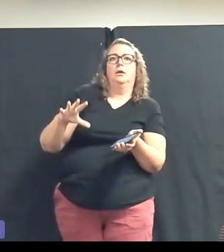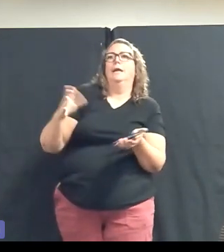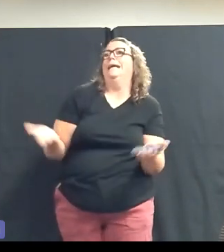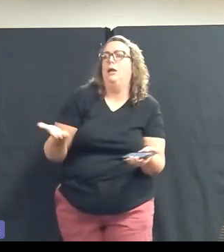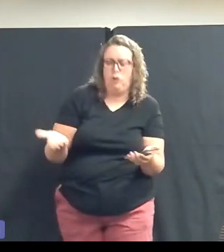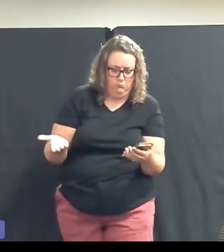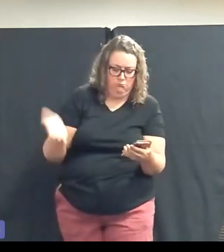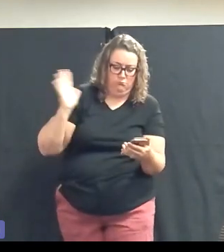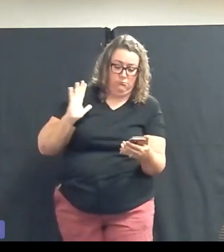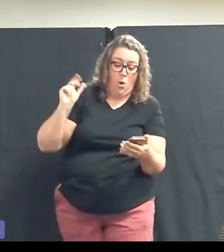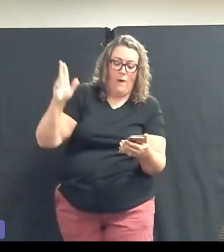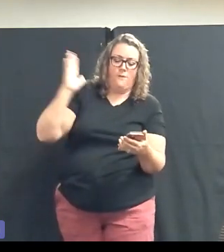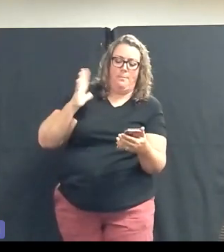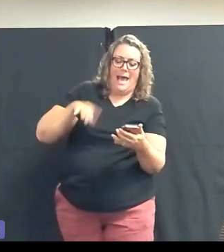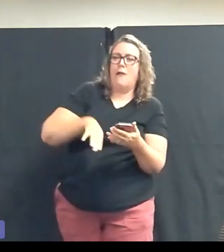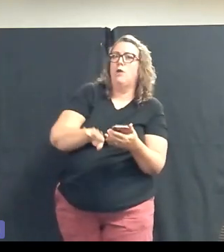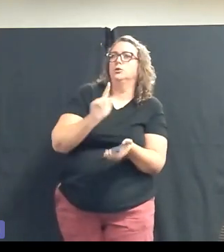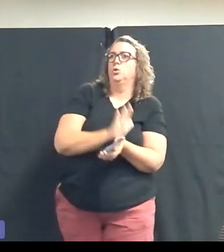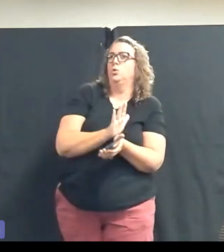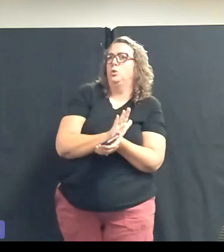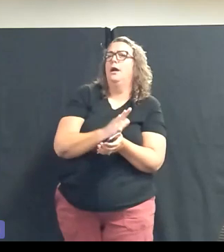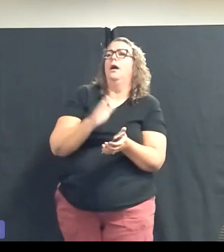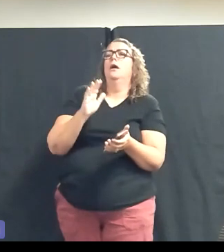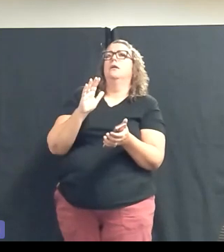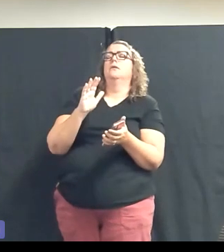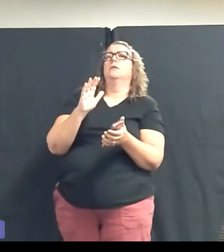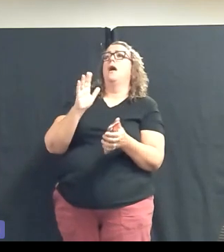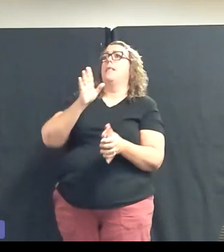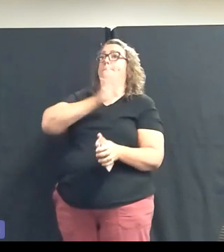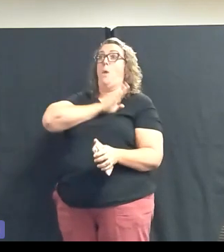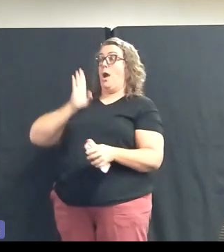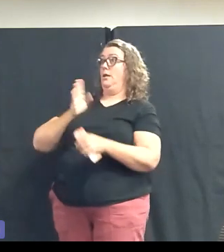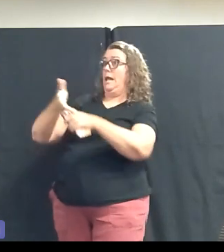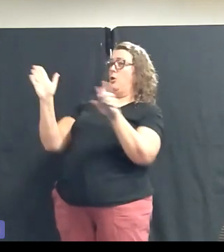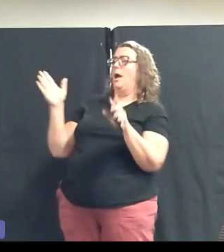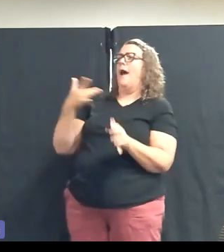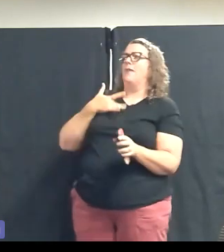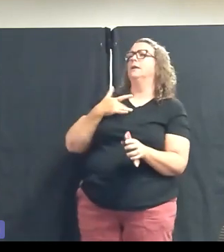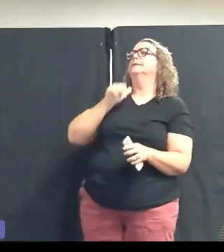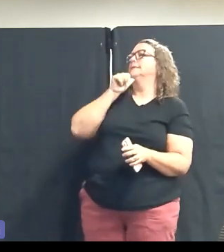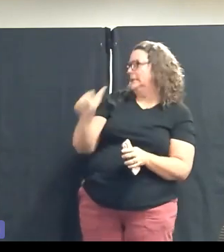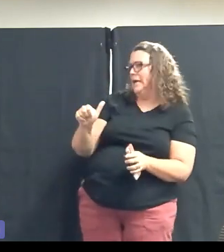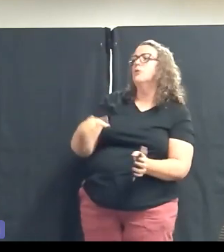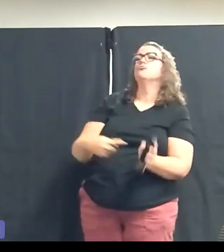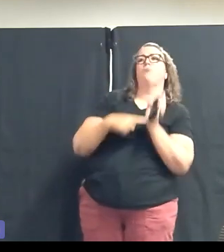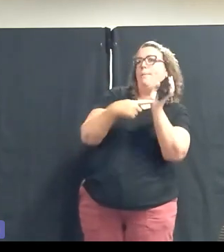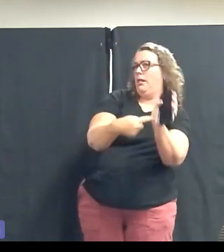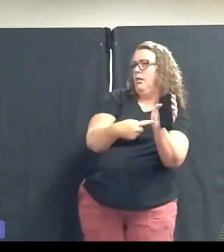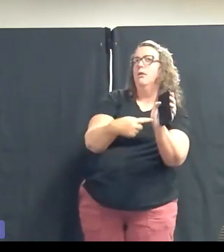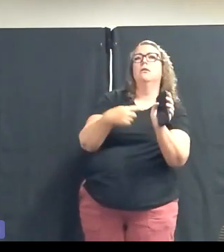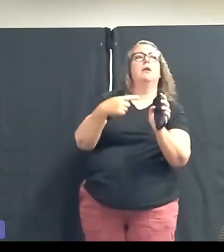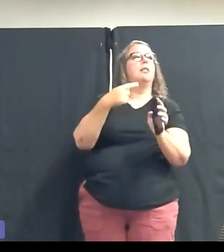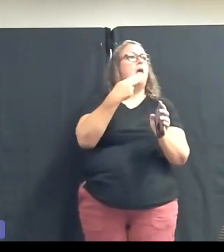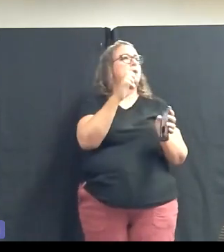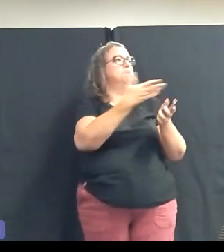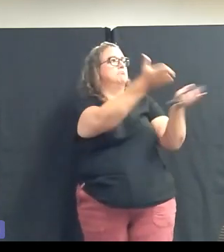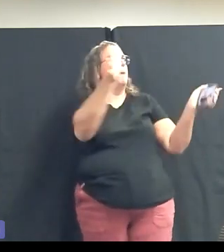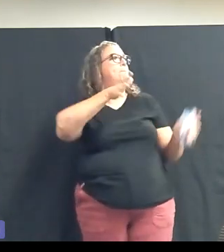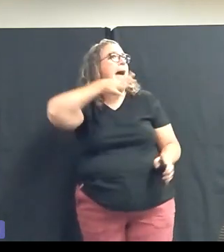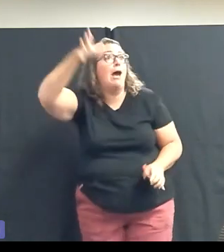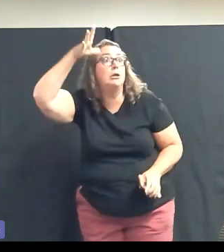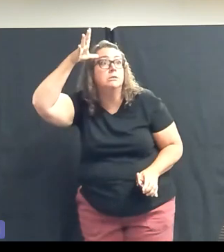members. I'd like to know which member has a student here or a former student here.